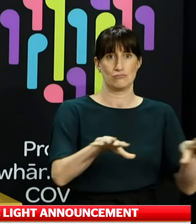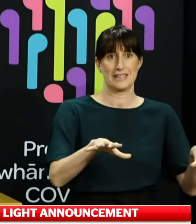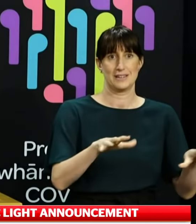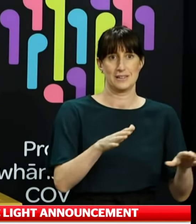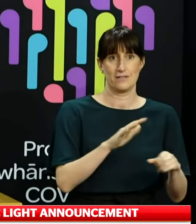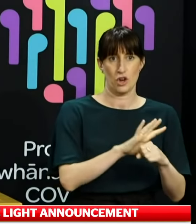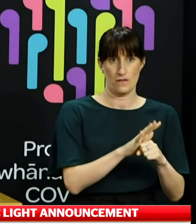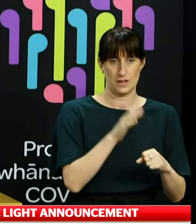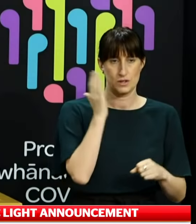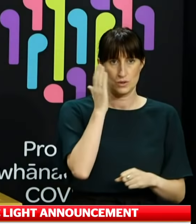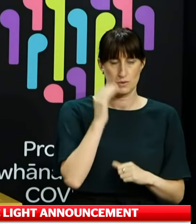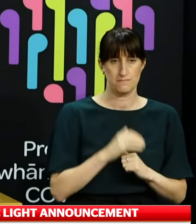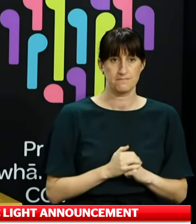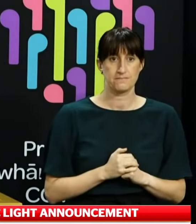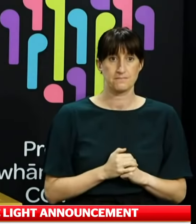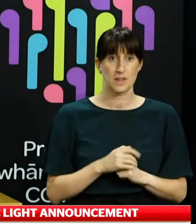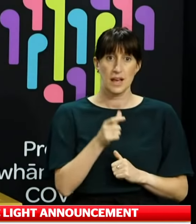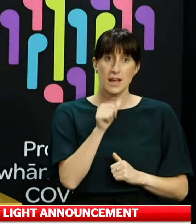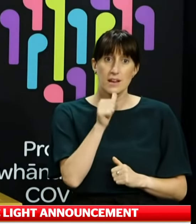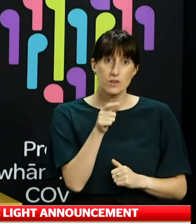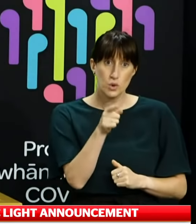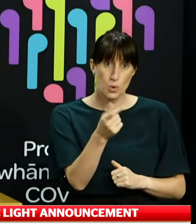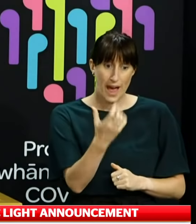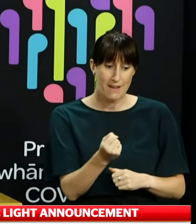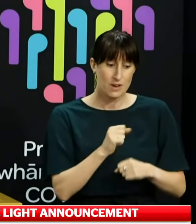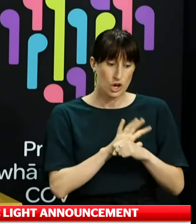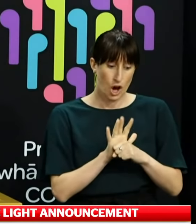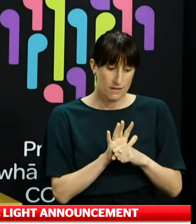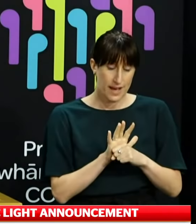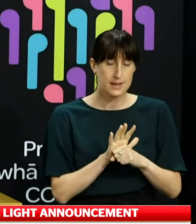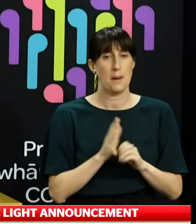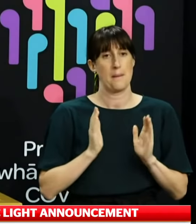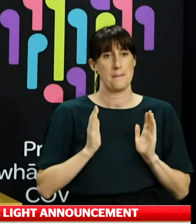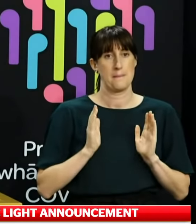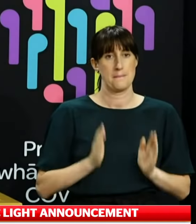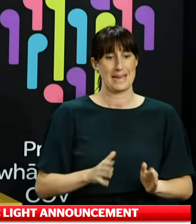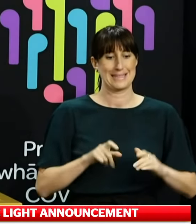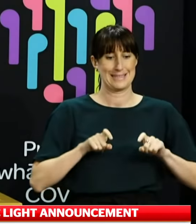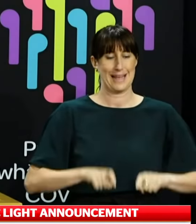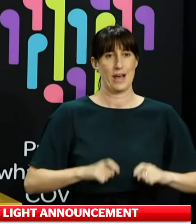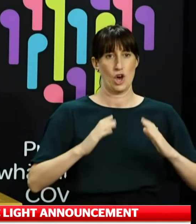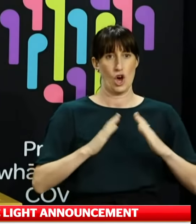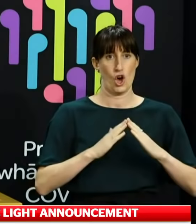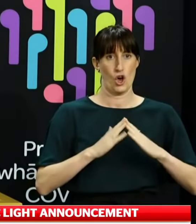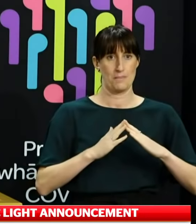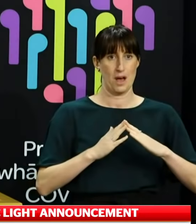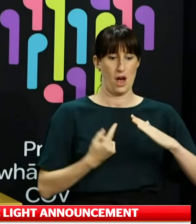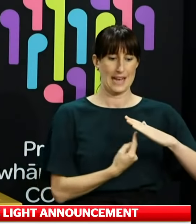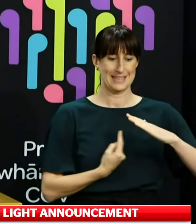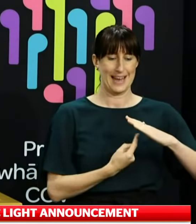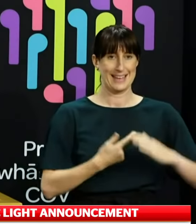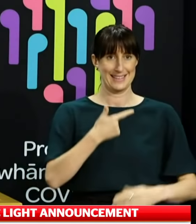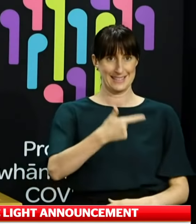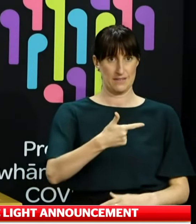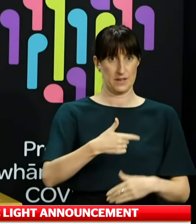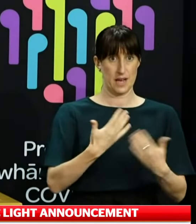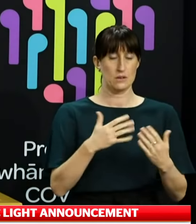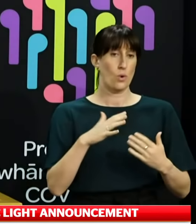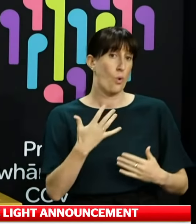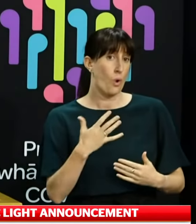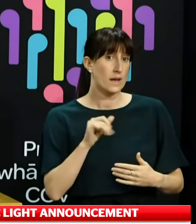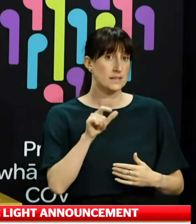changes to the seven-day self-isolation requirement. So if you or someone you live with gets COVID-19, you'll still be required to